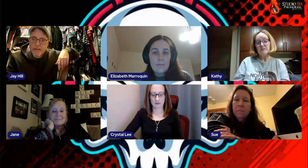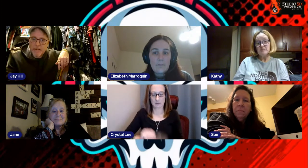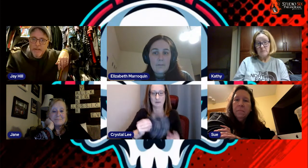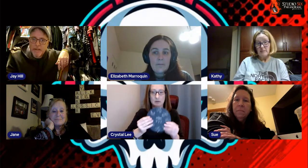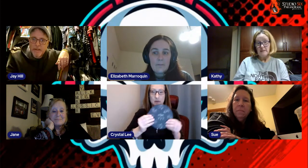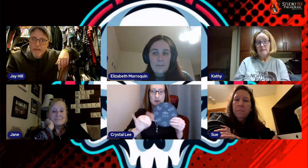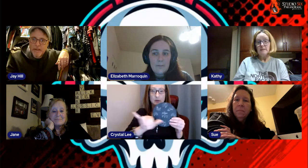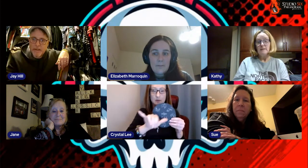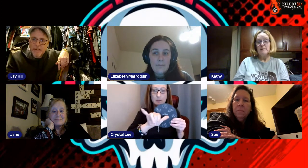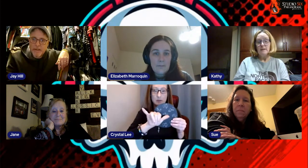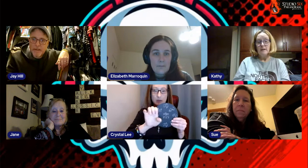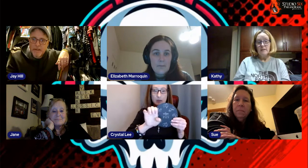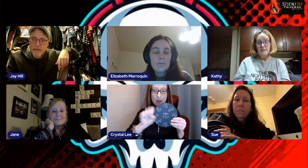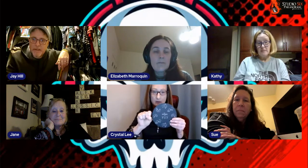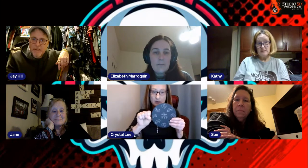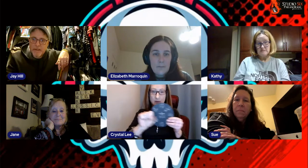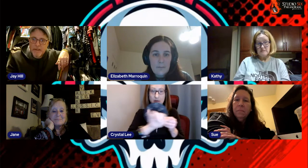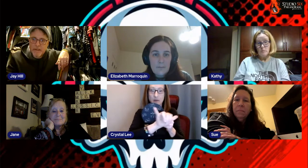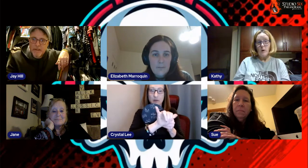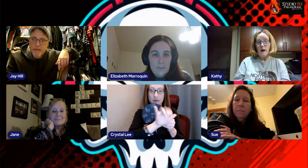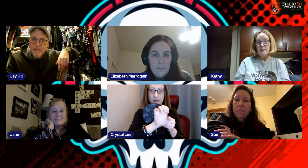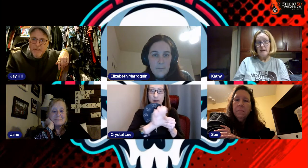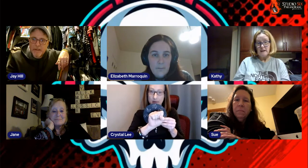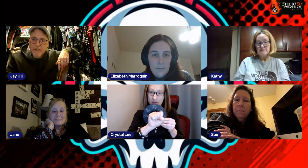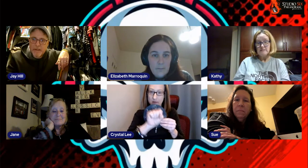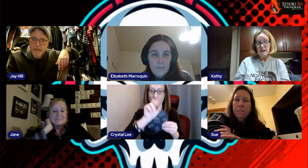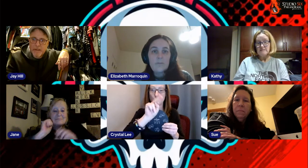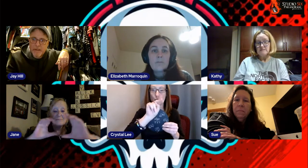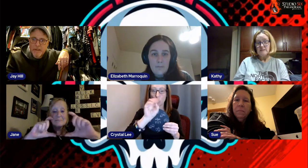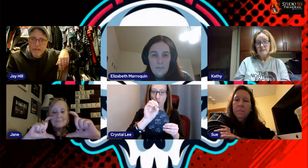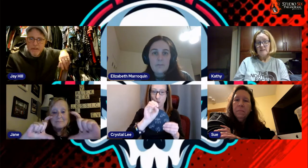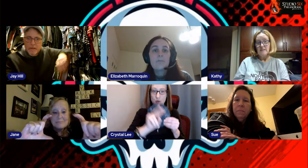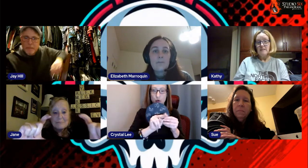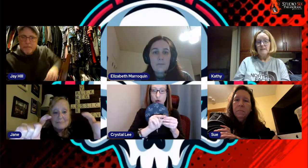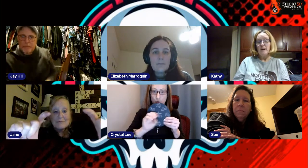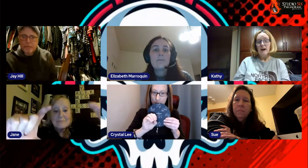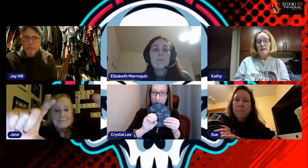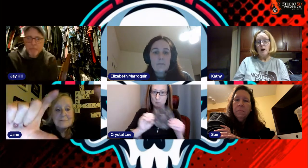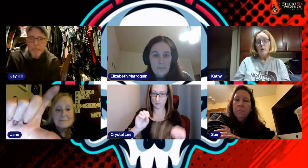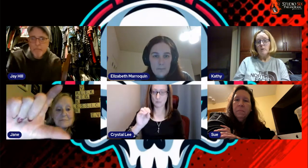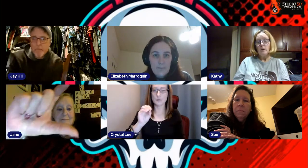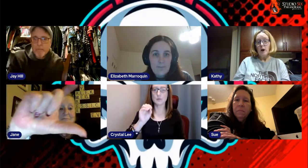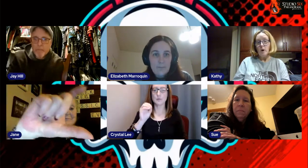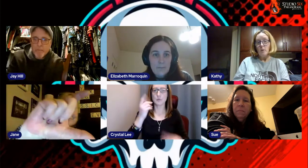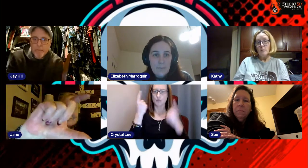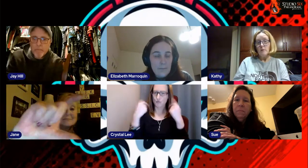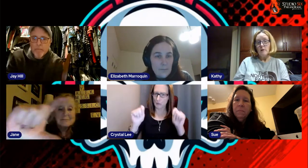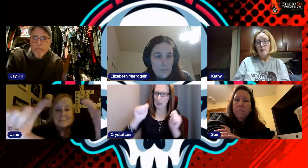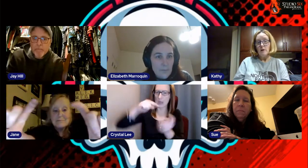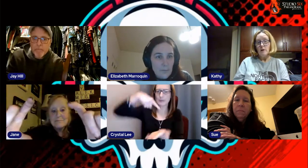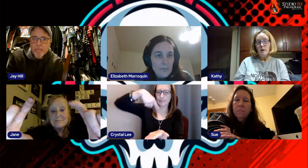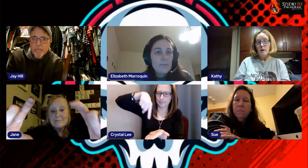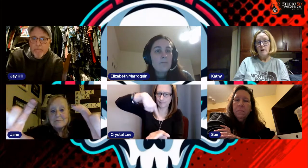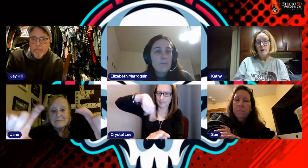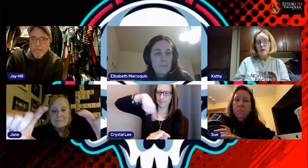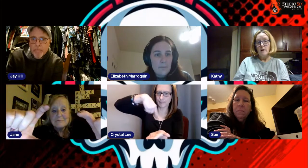a freestyling, this, Y, yes, and oh, no.